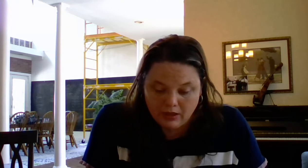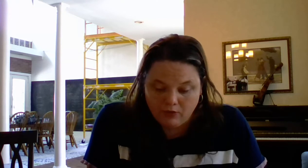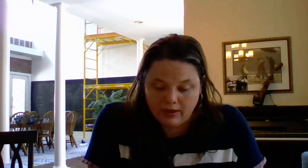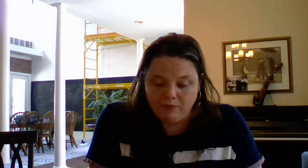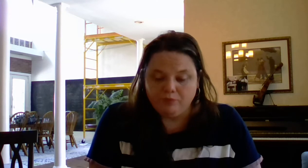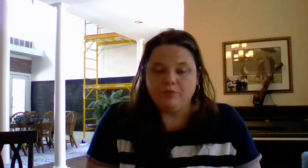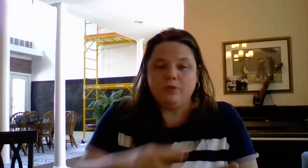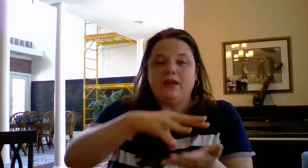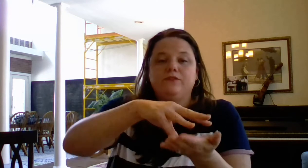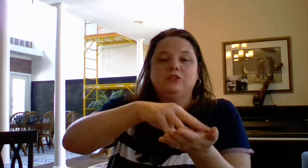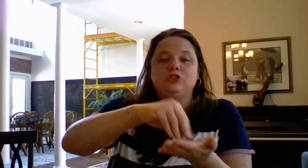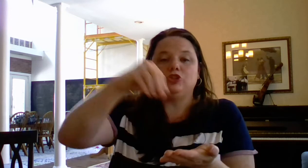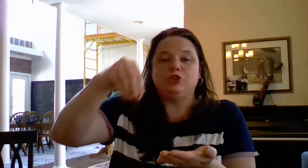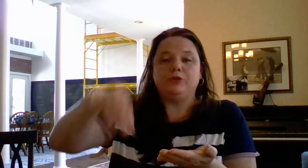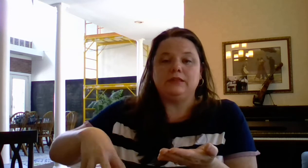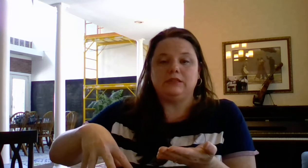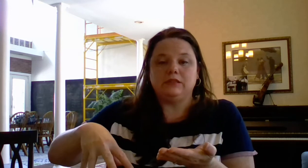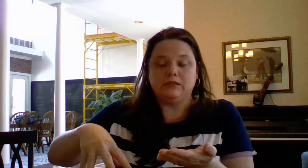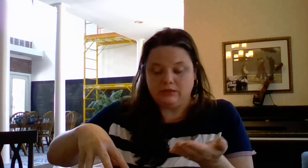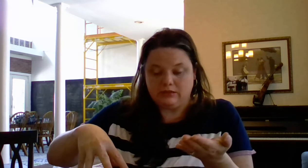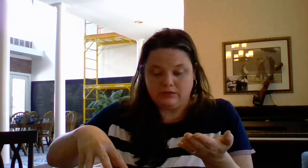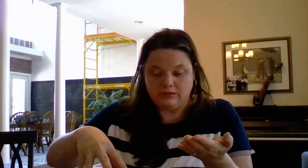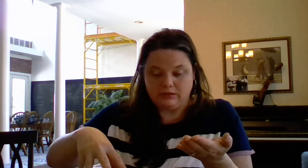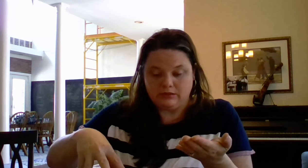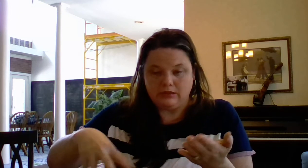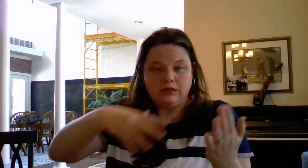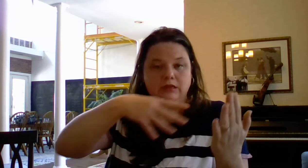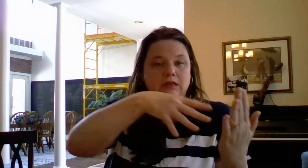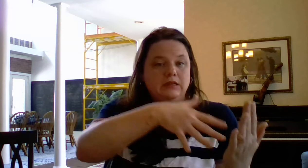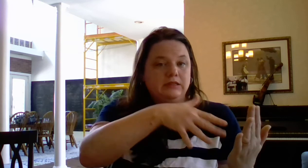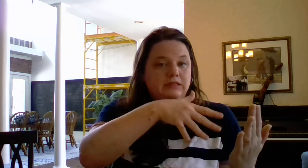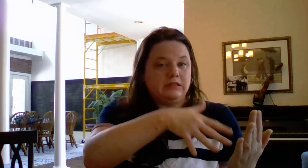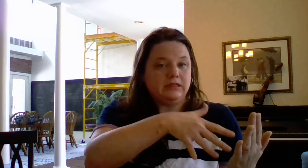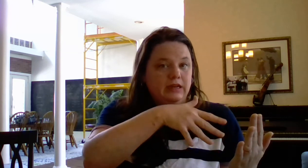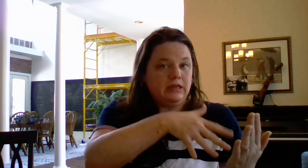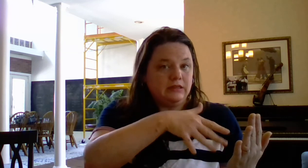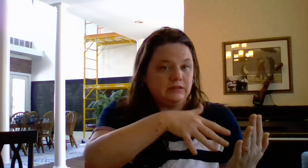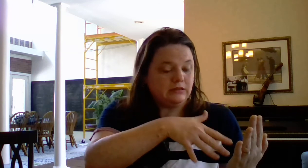Okay, we have student, study,